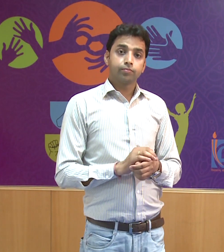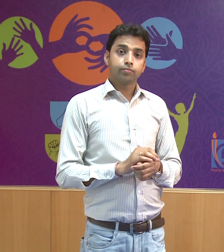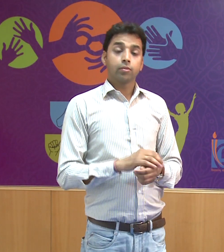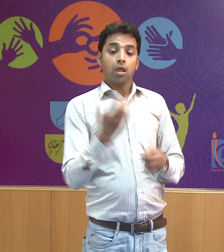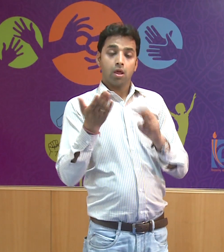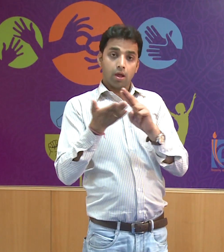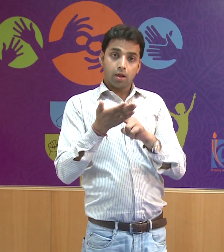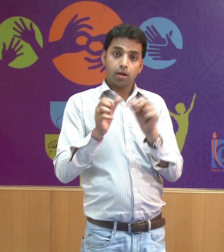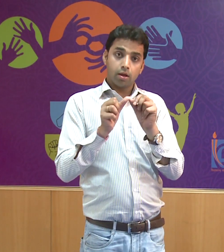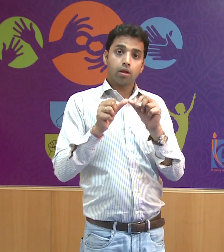Nalanda,